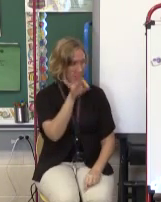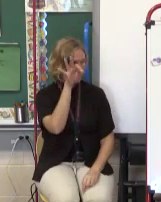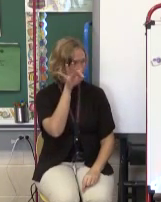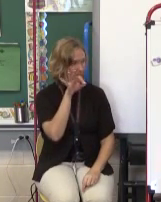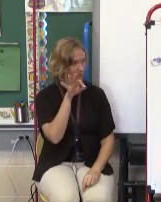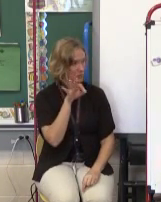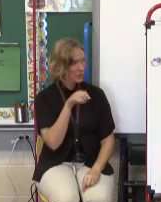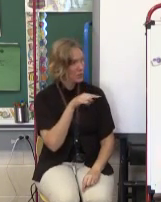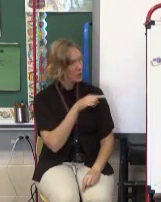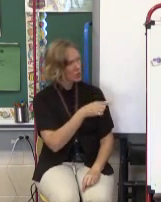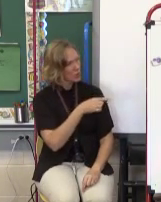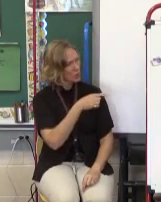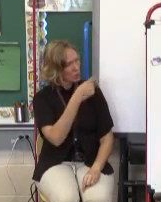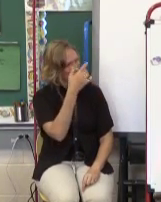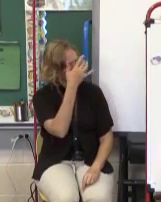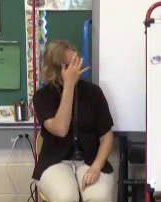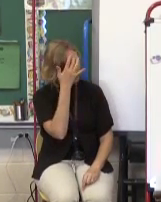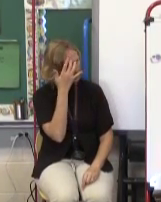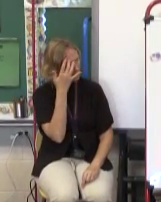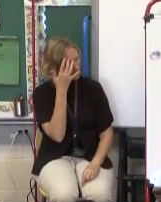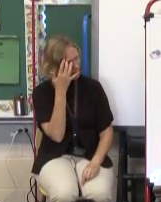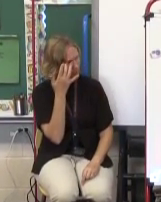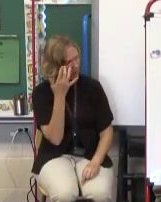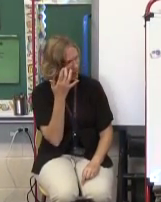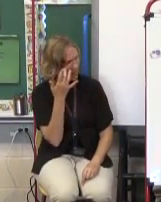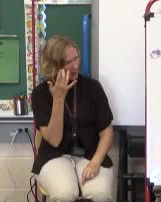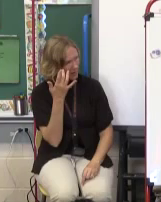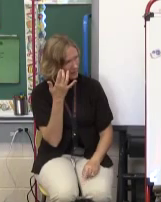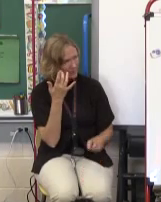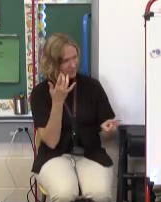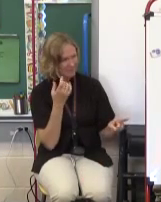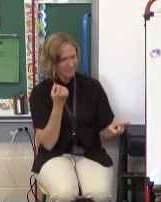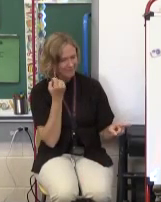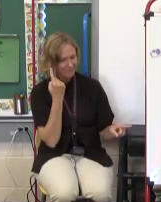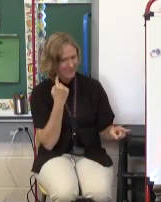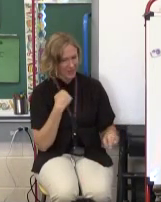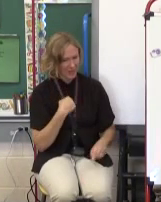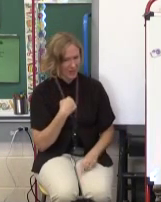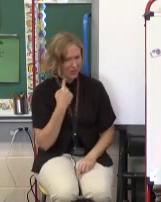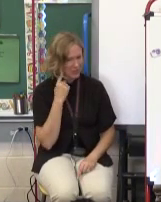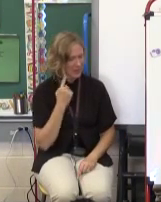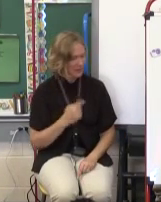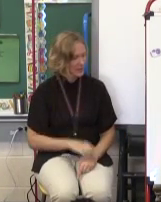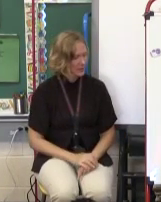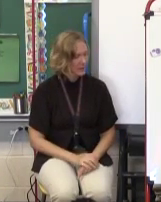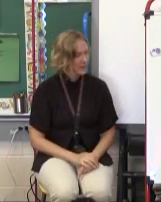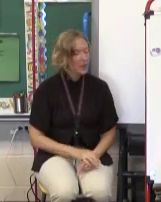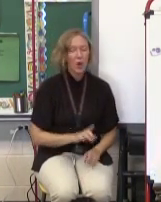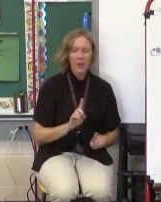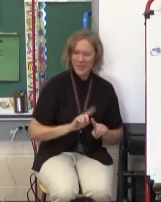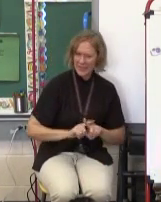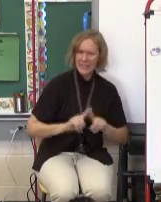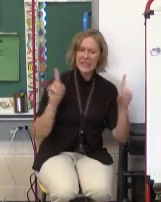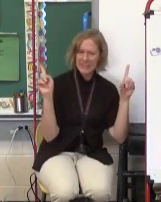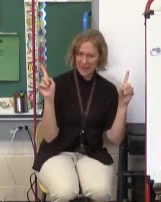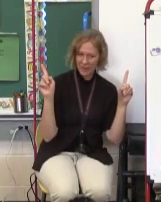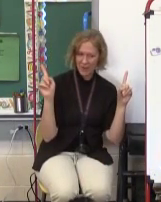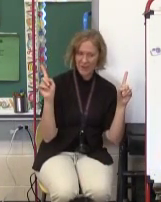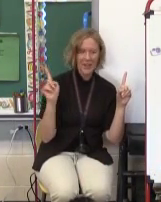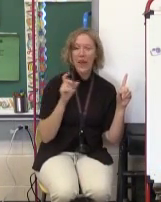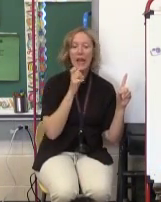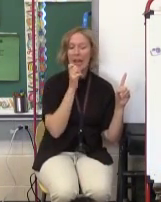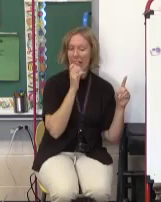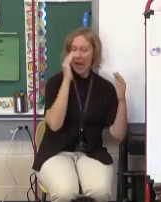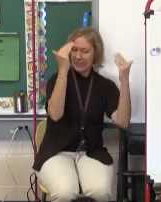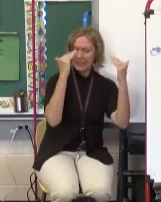this. You forgot this. Or did you bring that? All right, so this is a different game show from our show Sequence